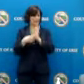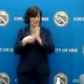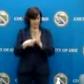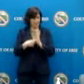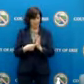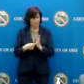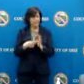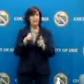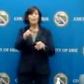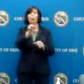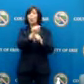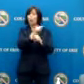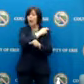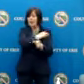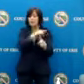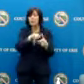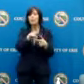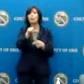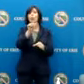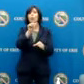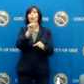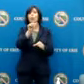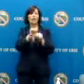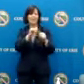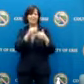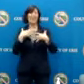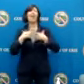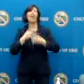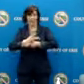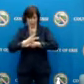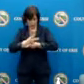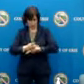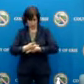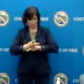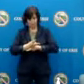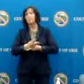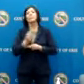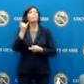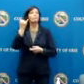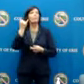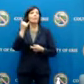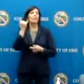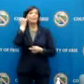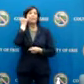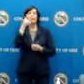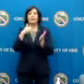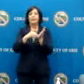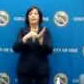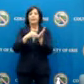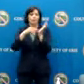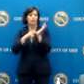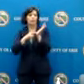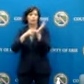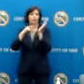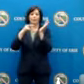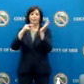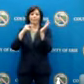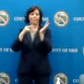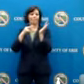in a hospital or a community-based healthcare setting. So healthcare providers, physicians,